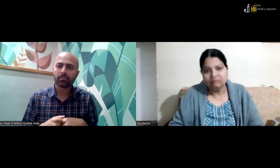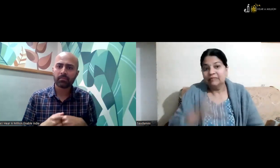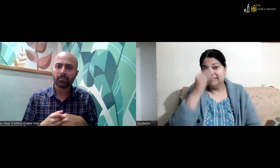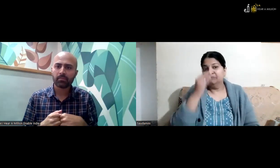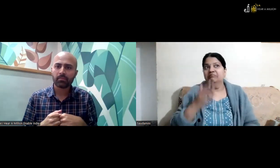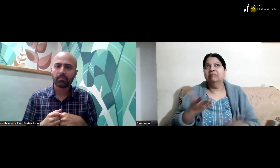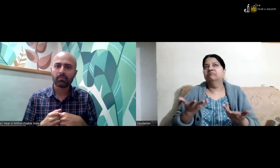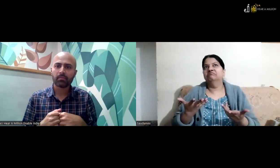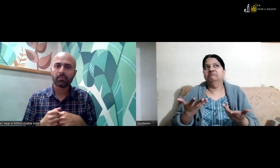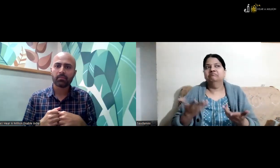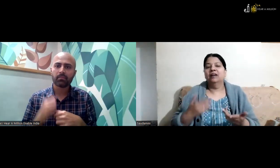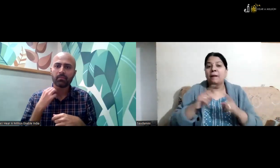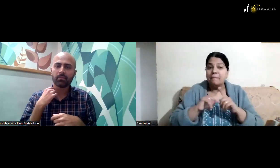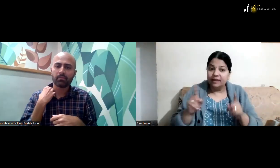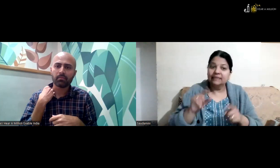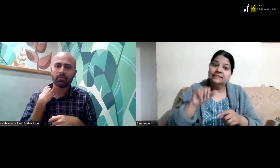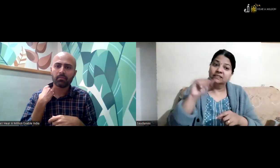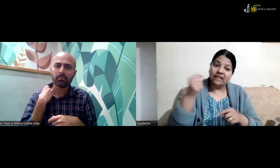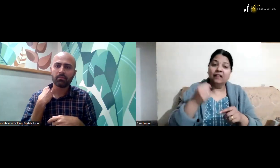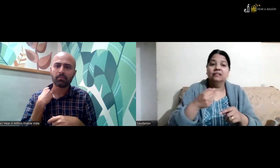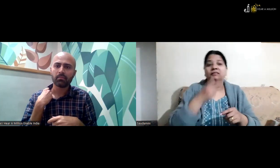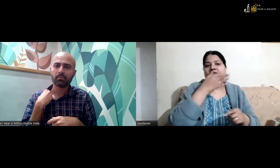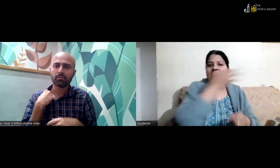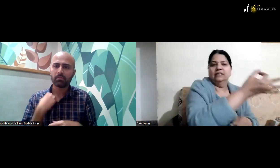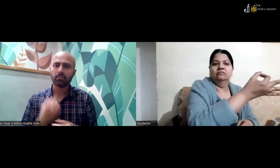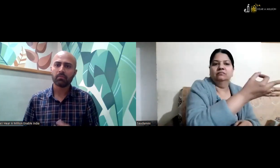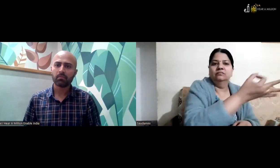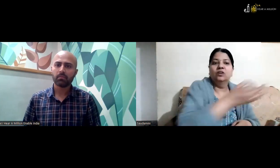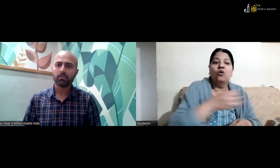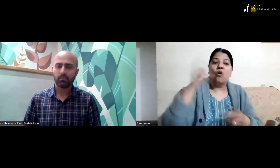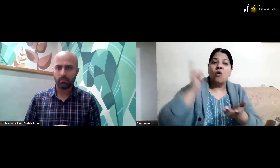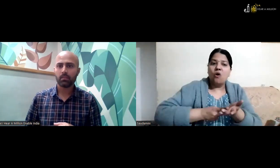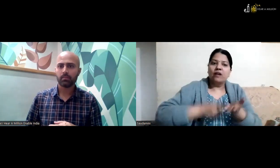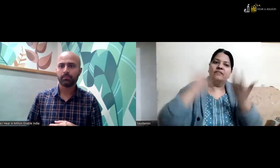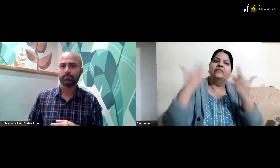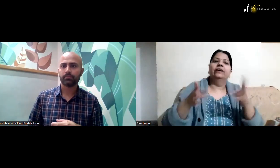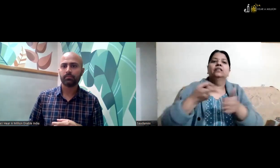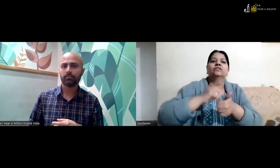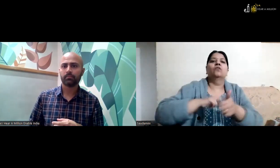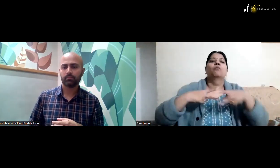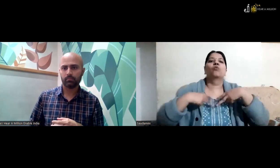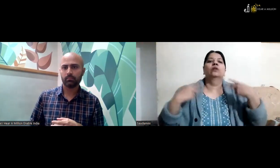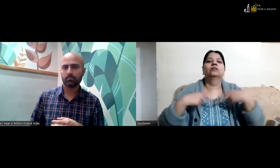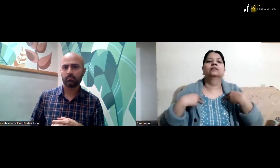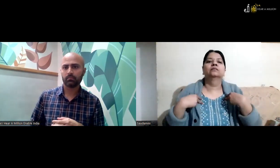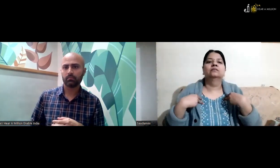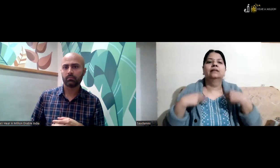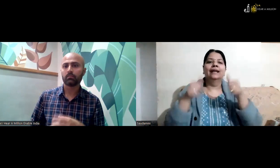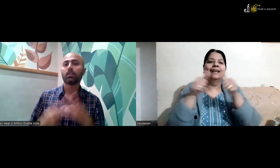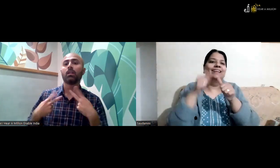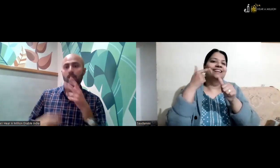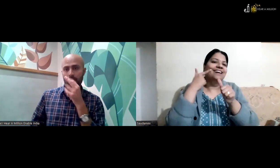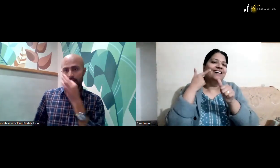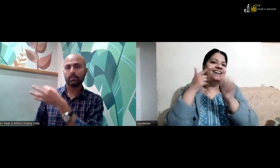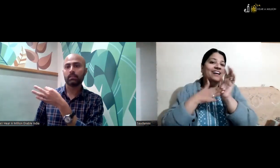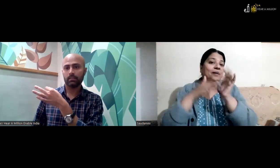easy steps if you can share with us. Um, See, you can ask for this. Like you